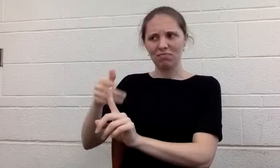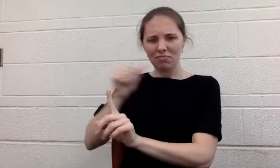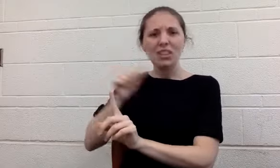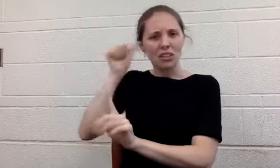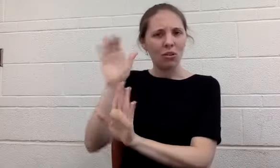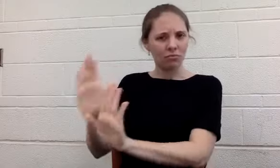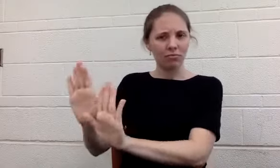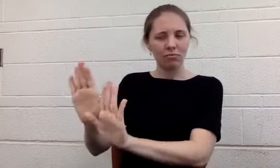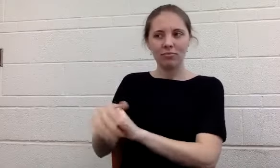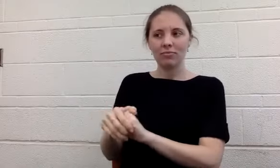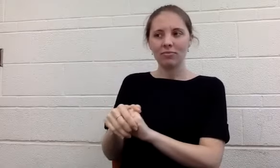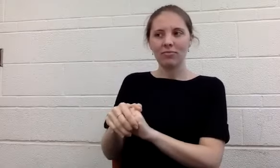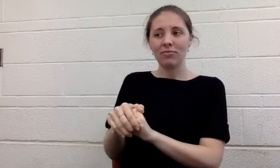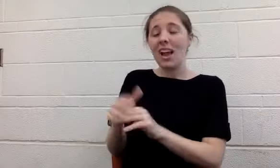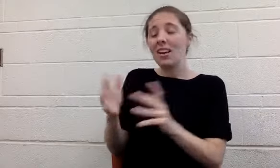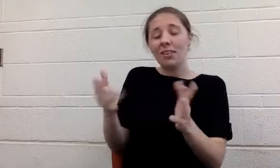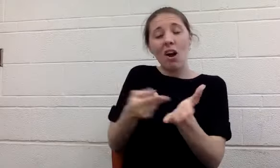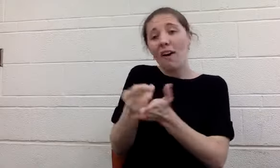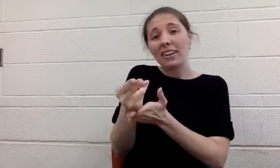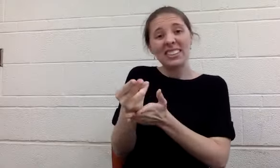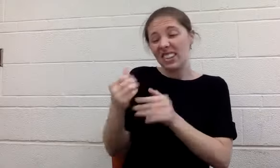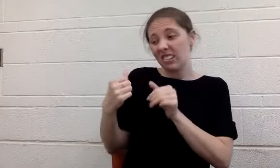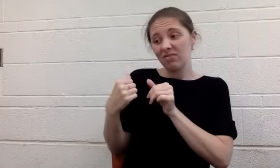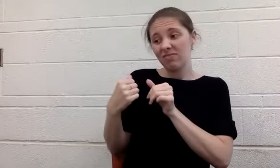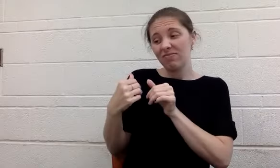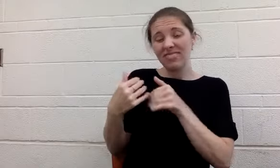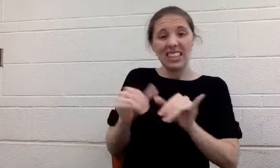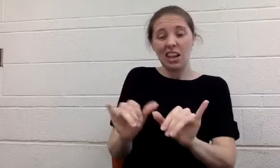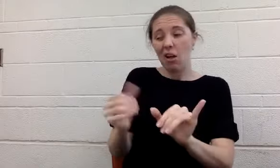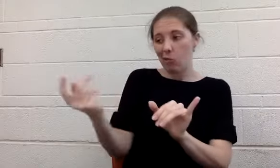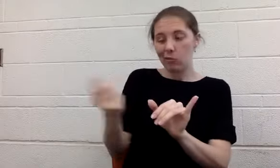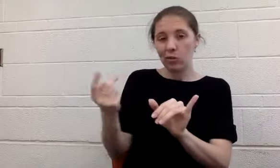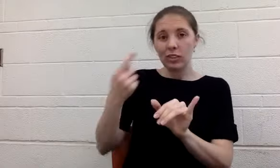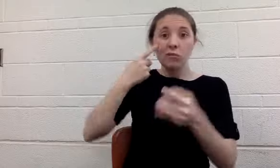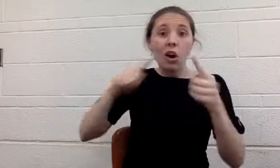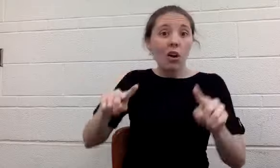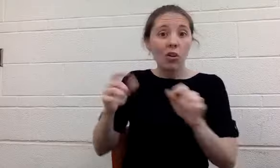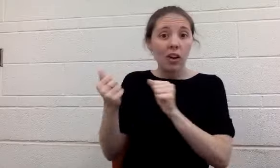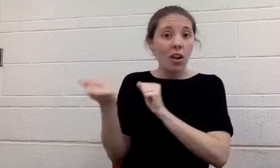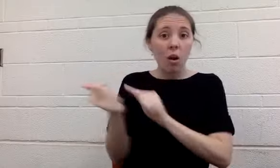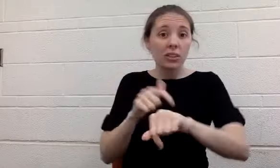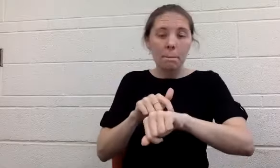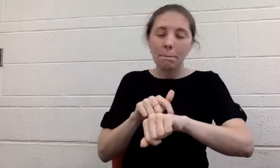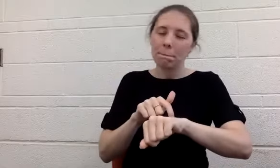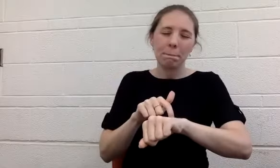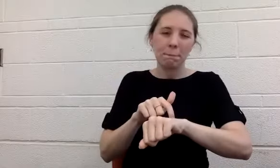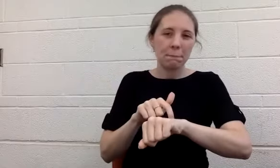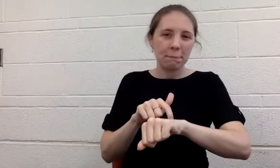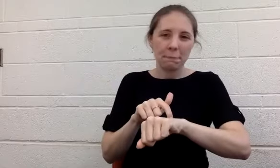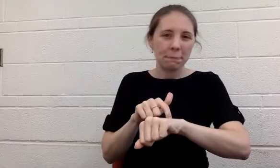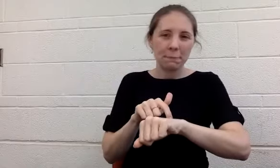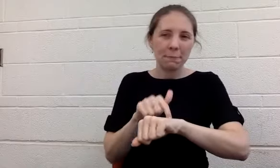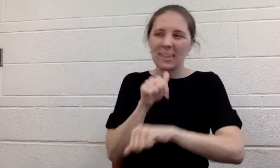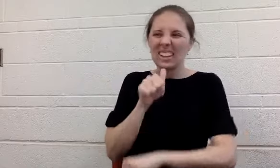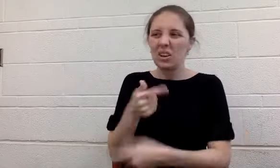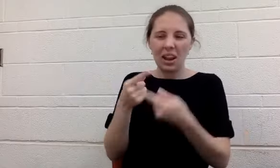Our gift to each other is that we do get to share this program. I need to remember all the time, Earl is not a little kid anymore.